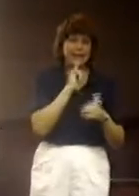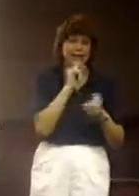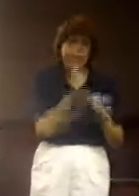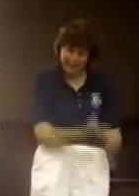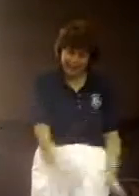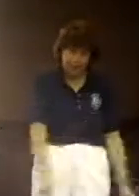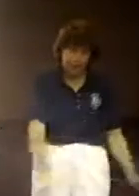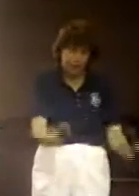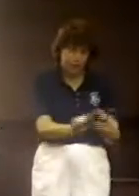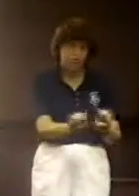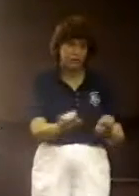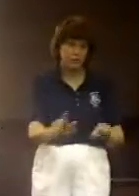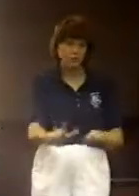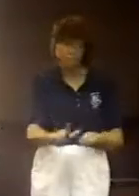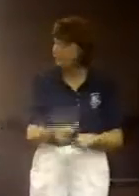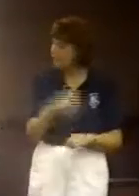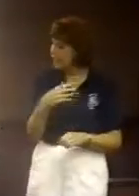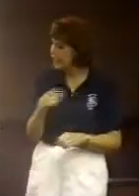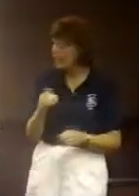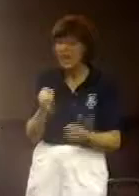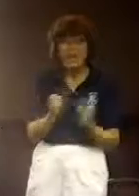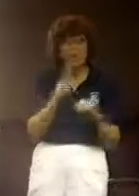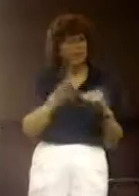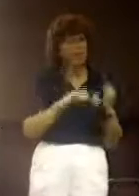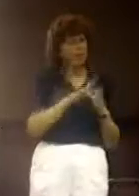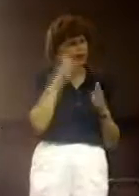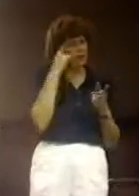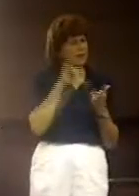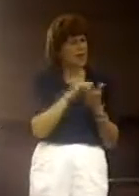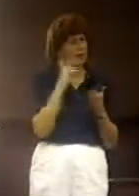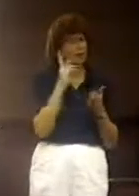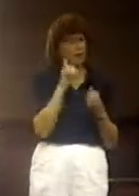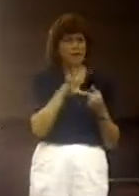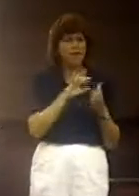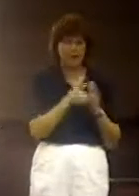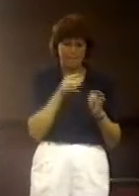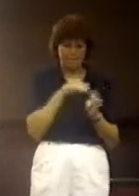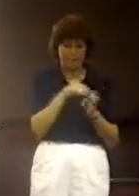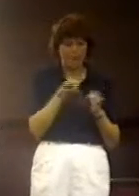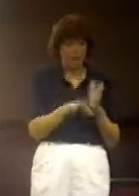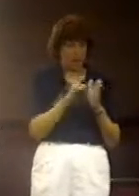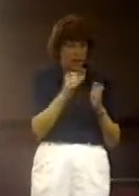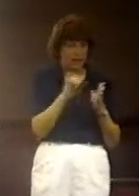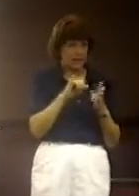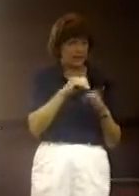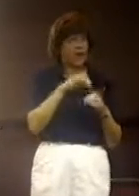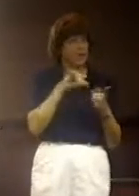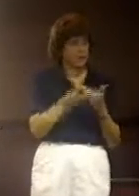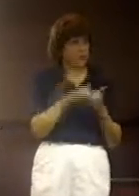essential. And even though I think that was one of the major findings of this research,